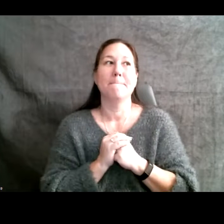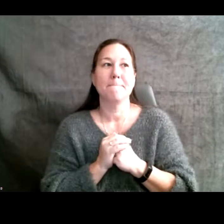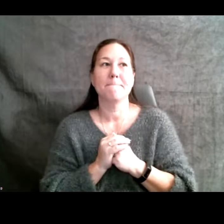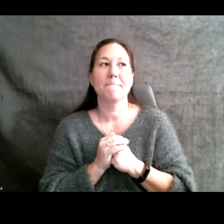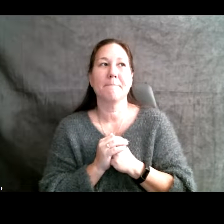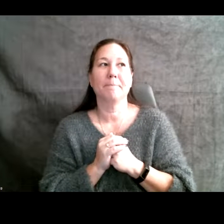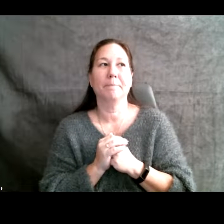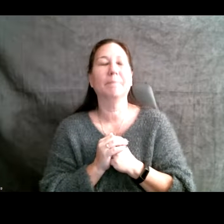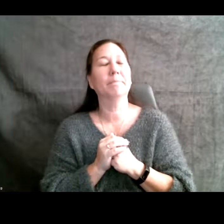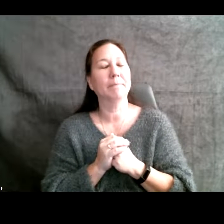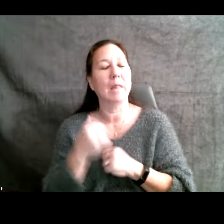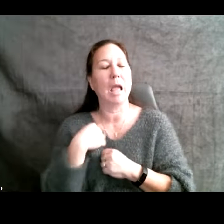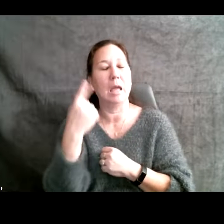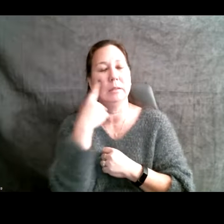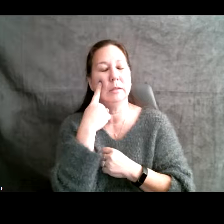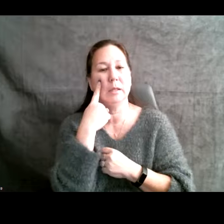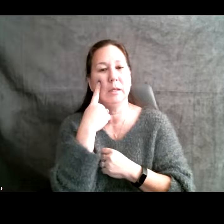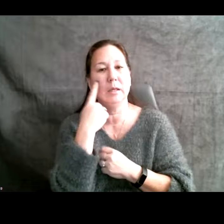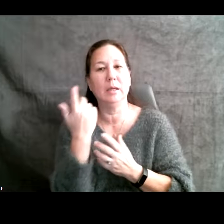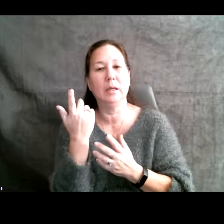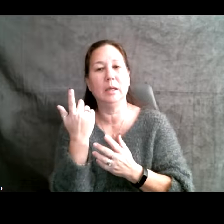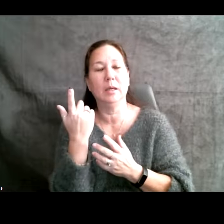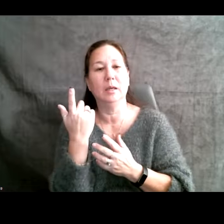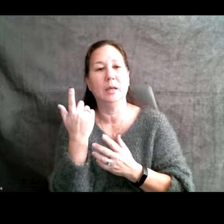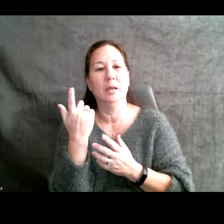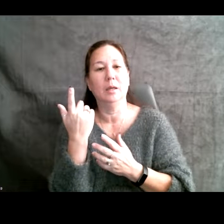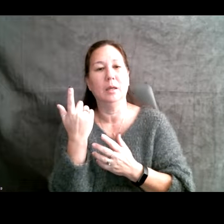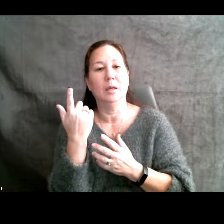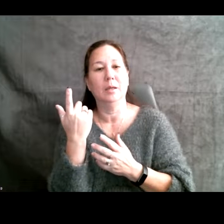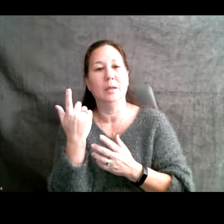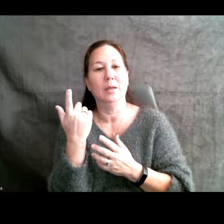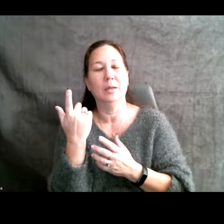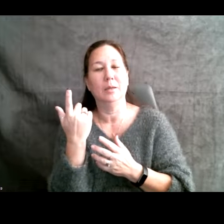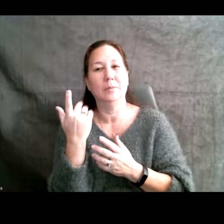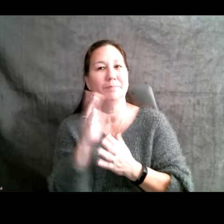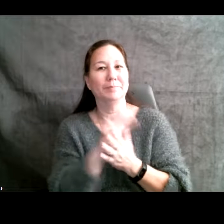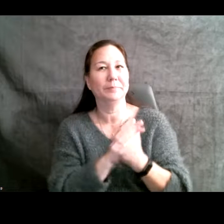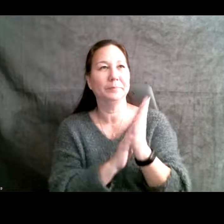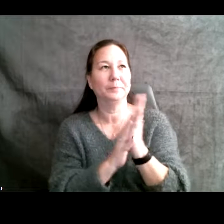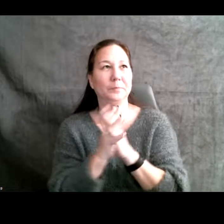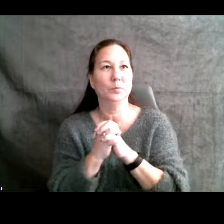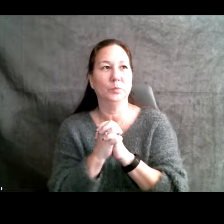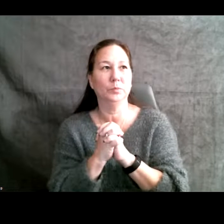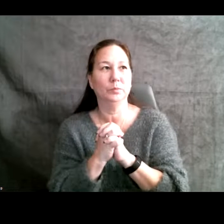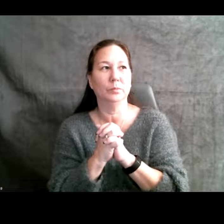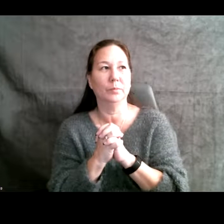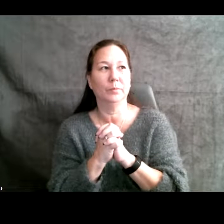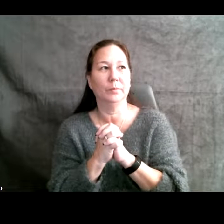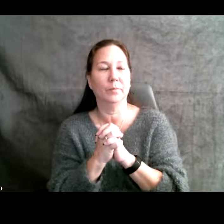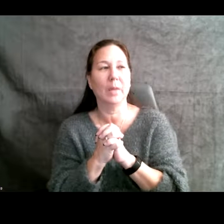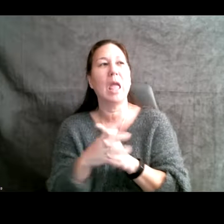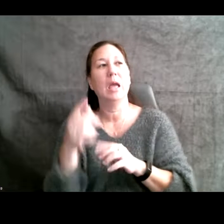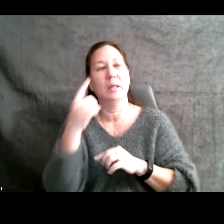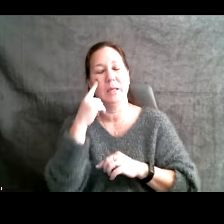So I do think it is a way for us to consider the strategy, and I